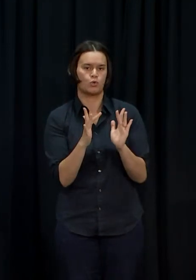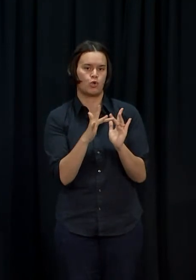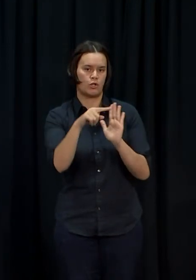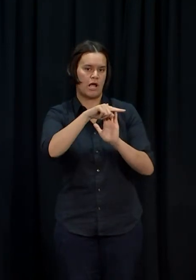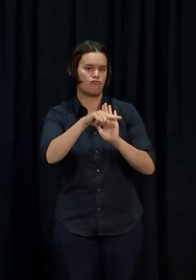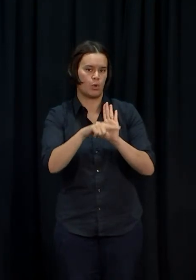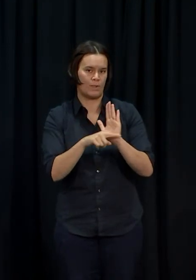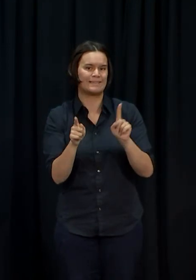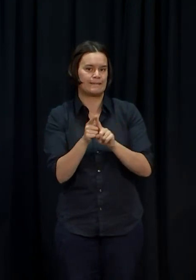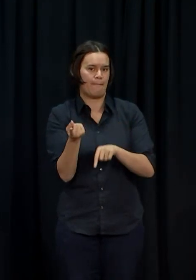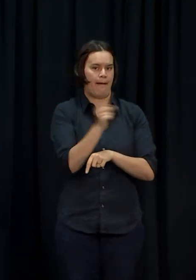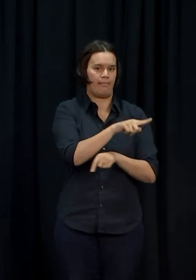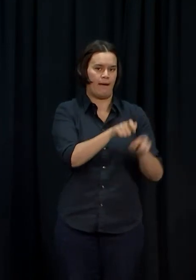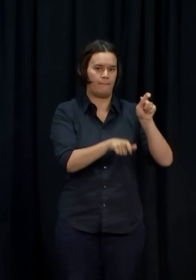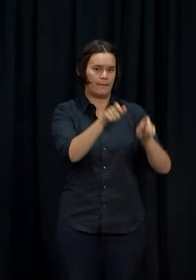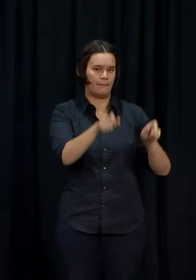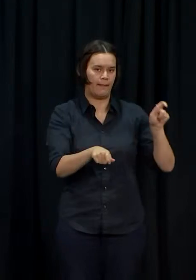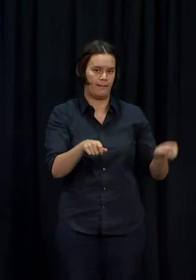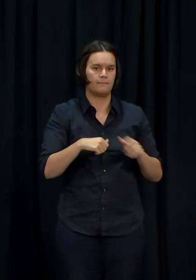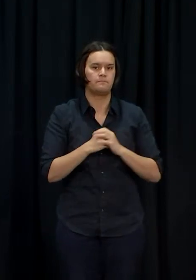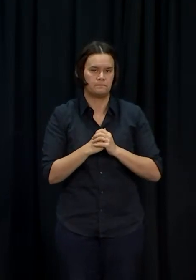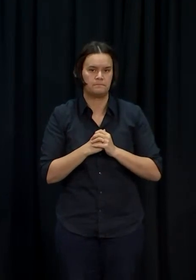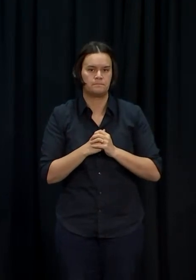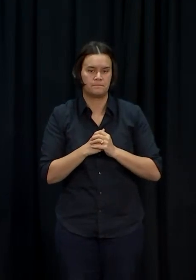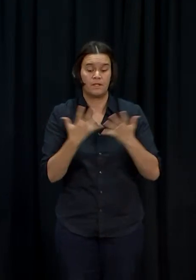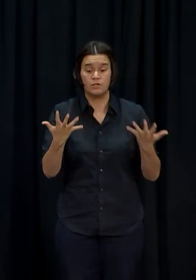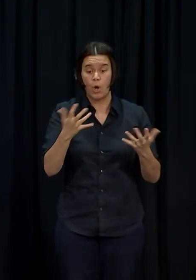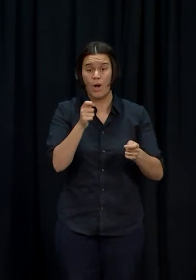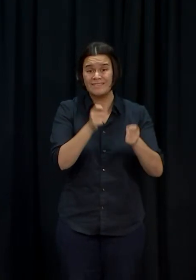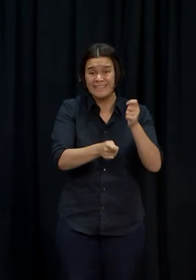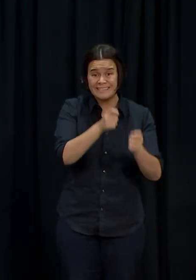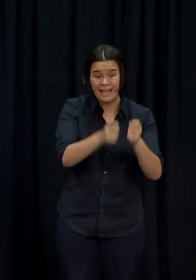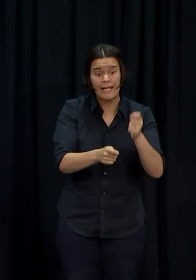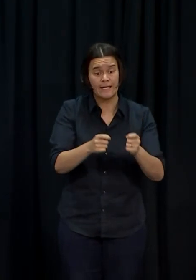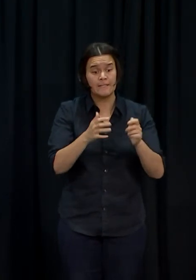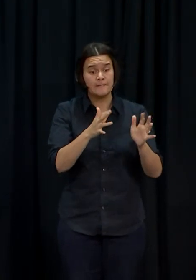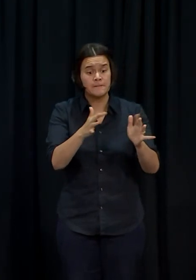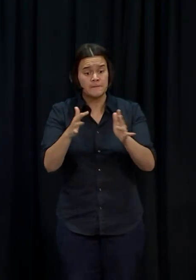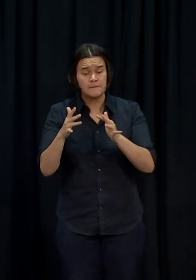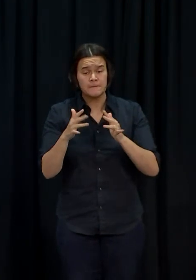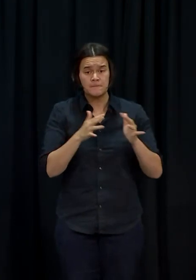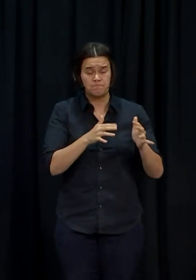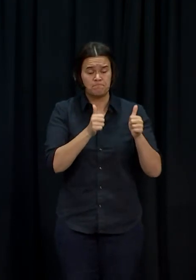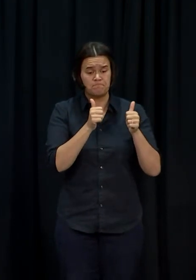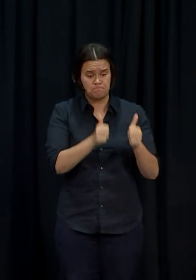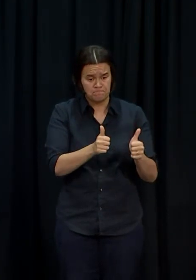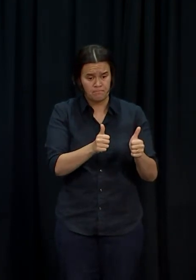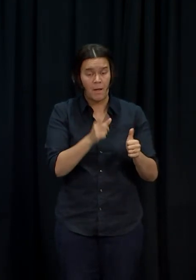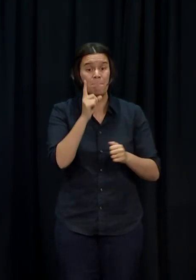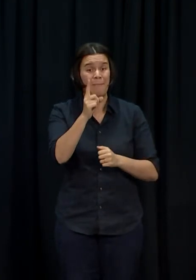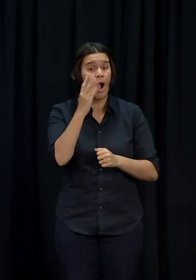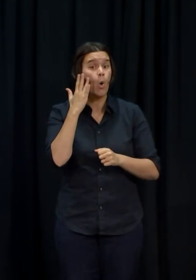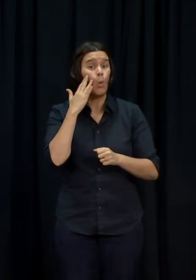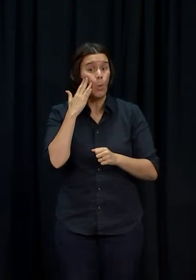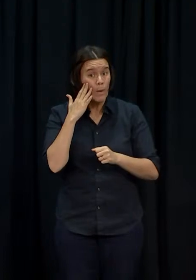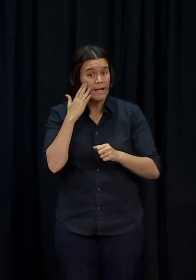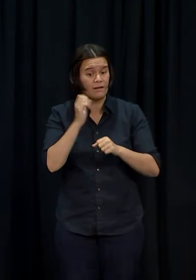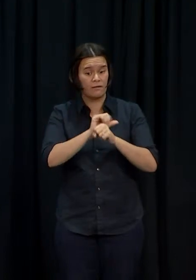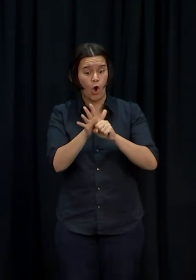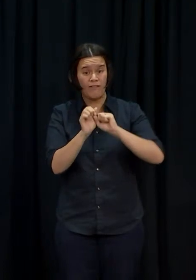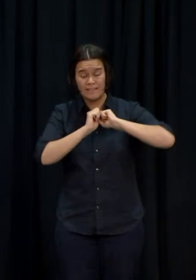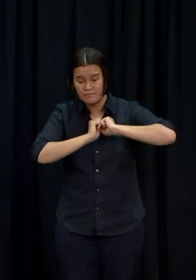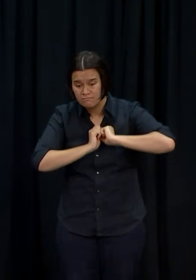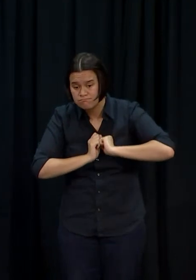response, but when and where and how we manage our testing will change once Omicron becomes seeded in the community due to its highly infectious